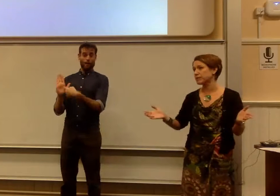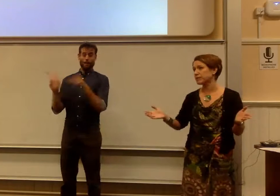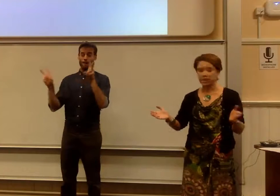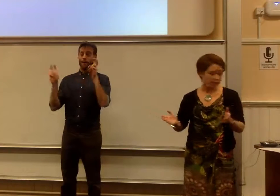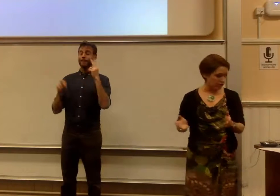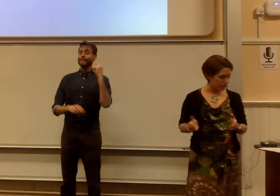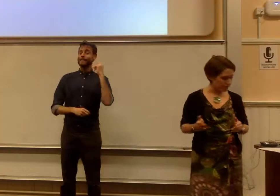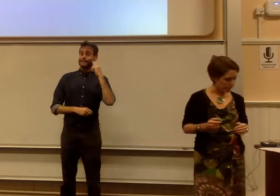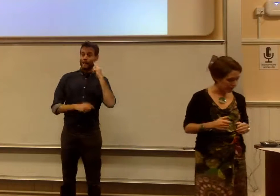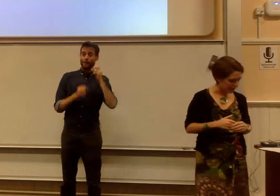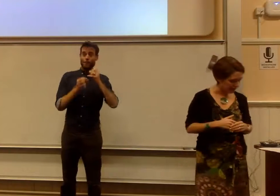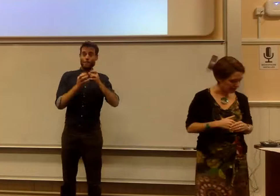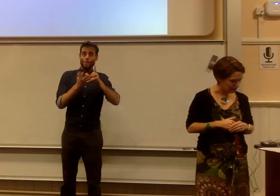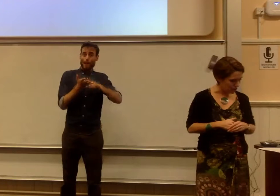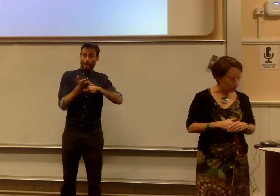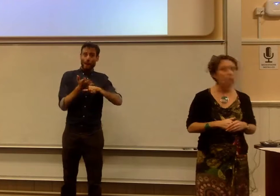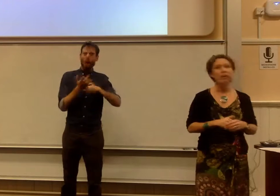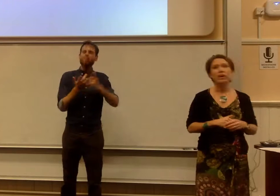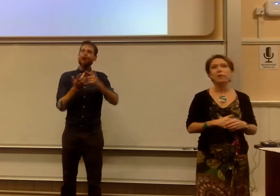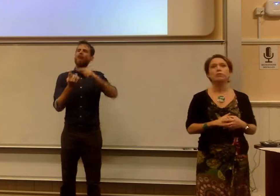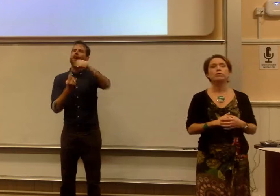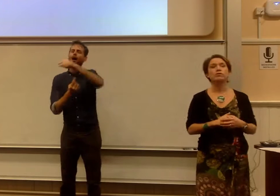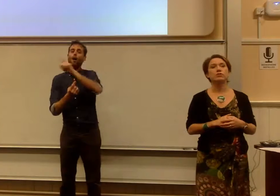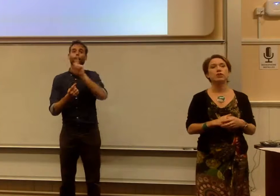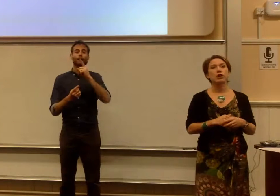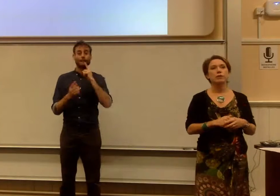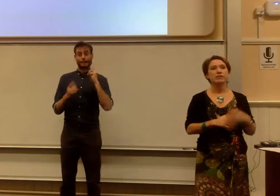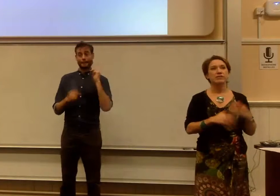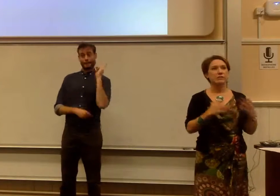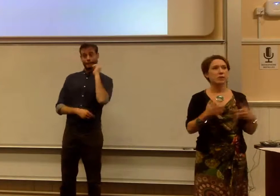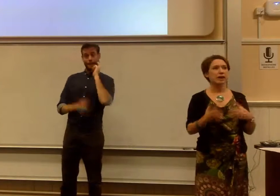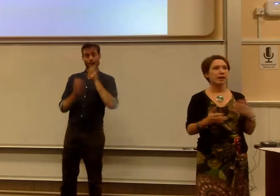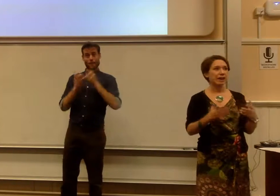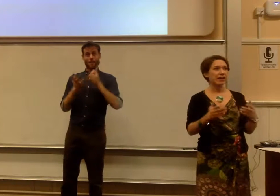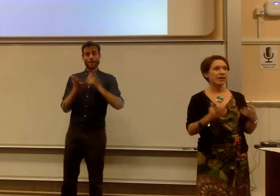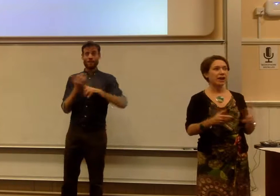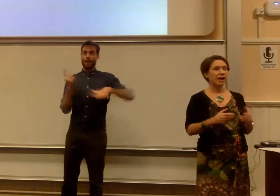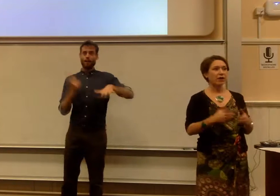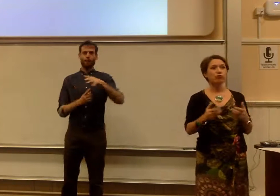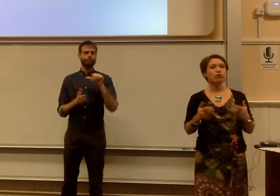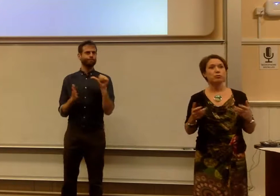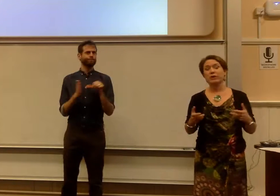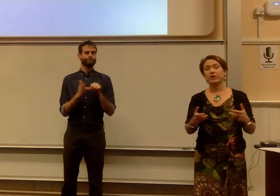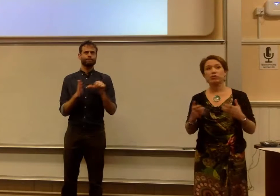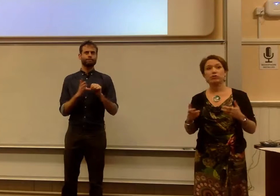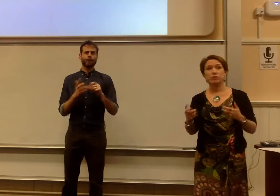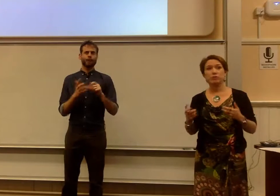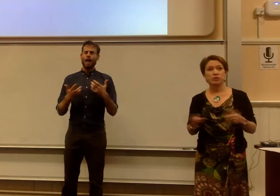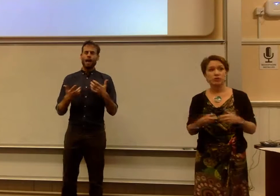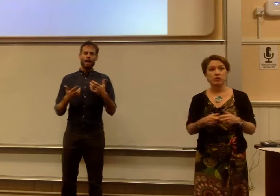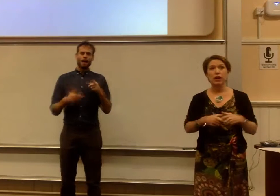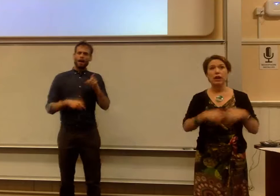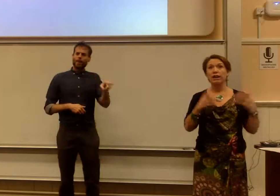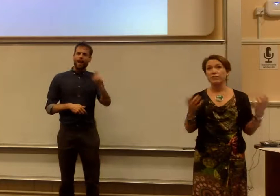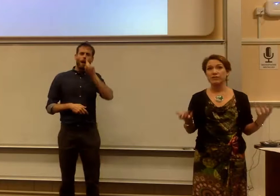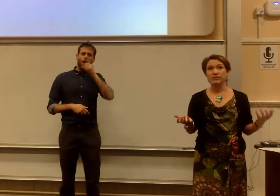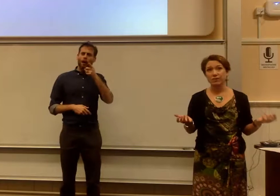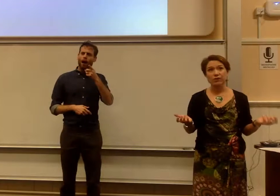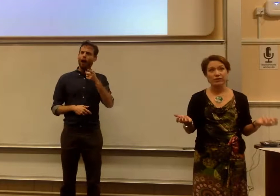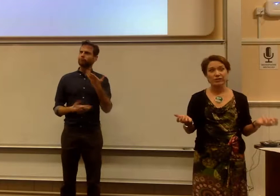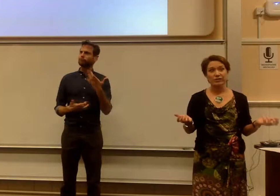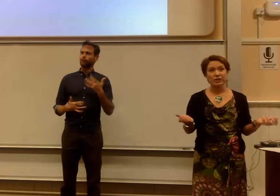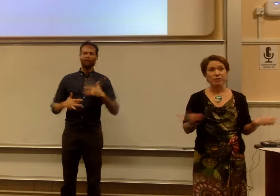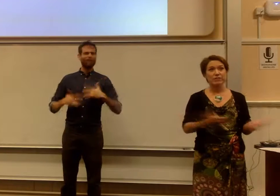broader remit than just BSL, were unable to participate in and contribute to life